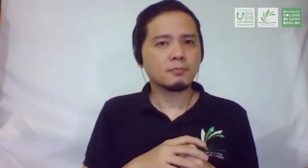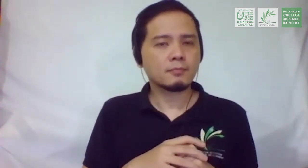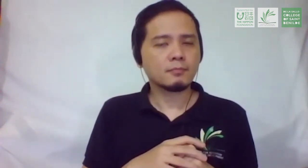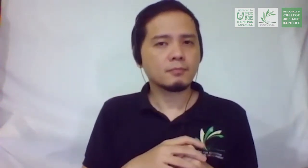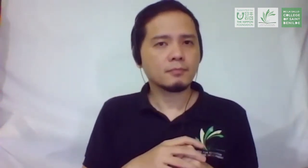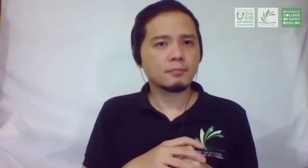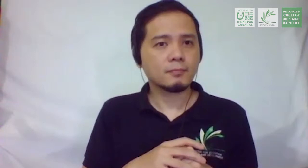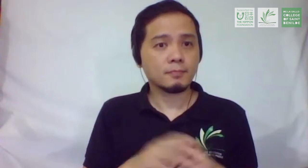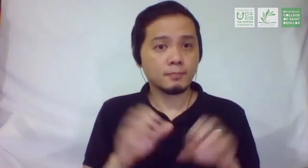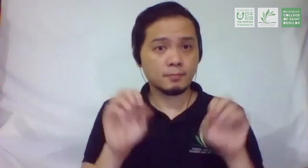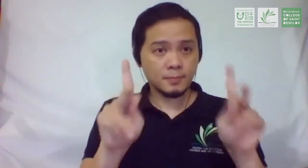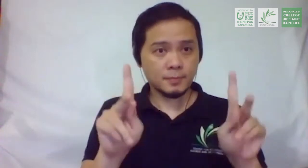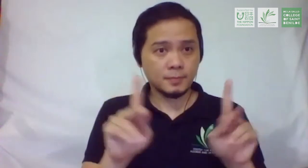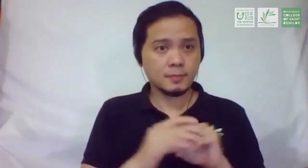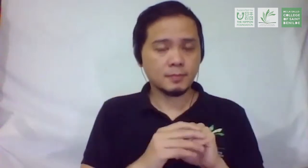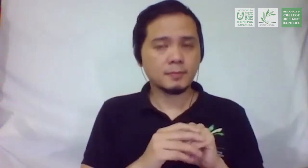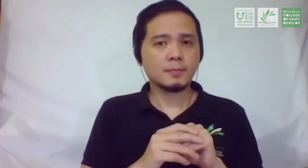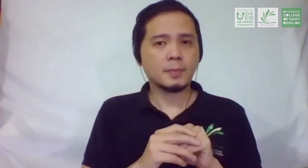Okay, so